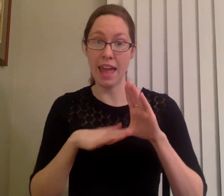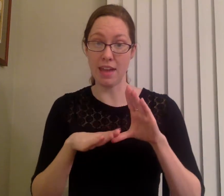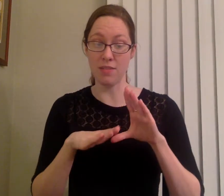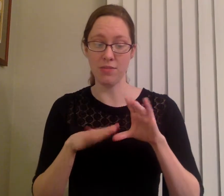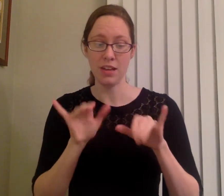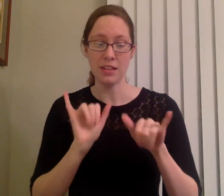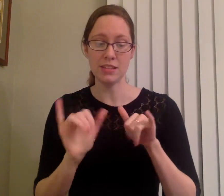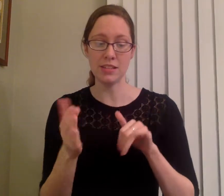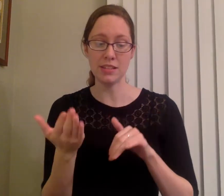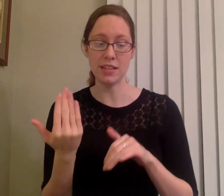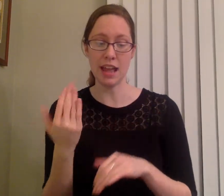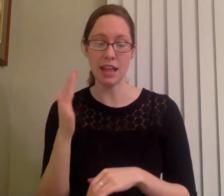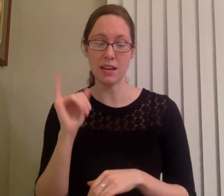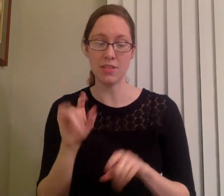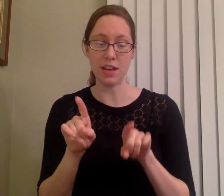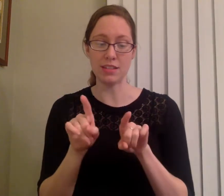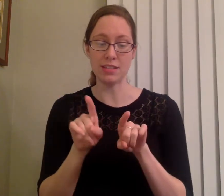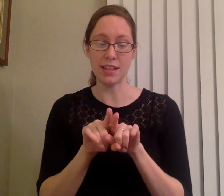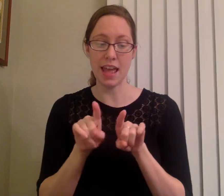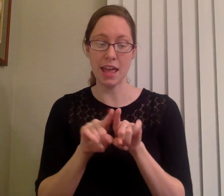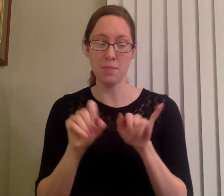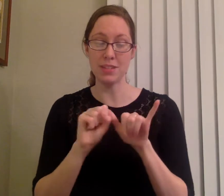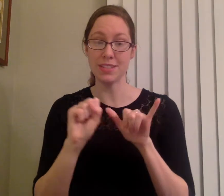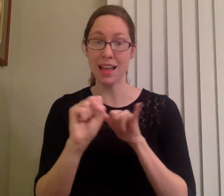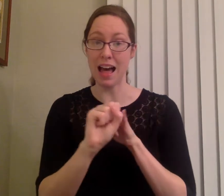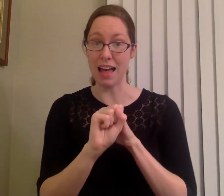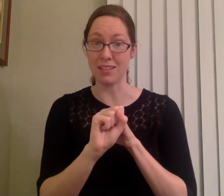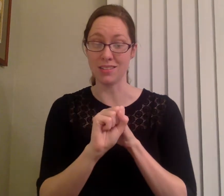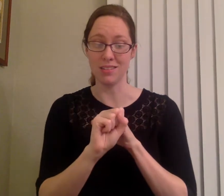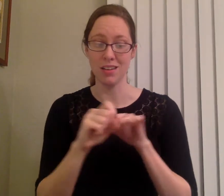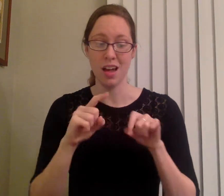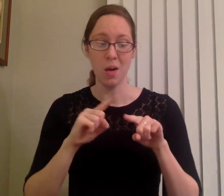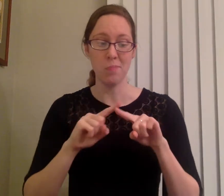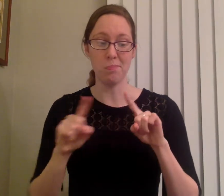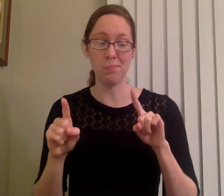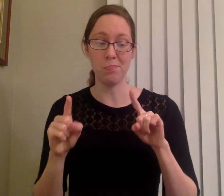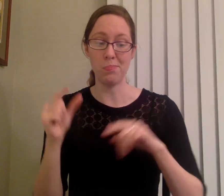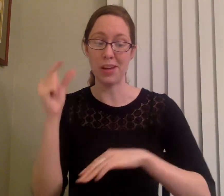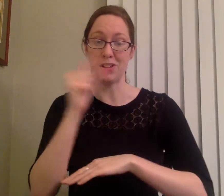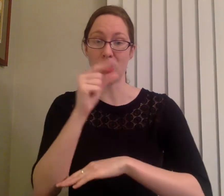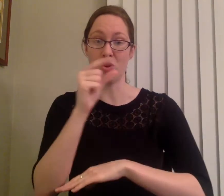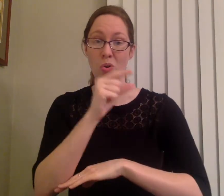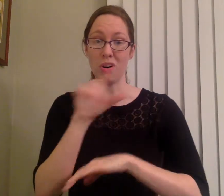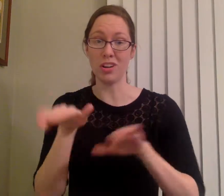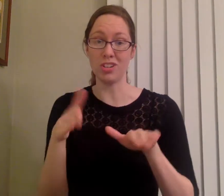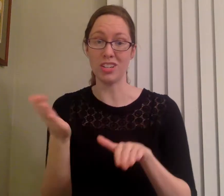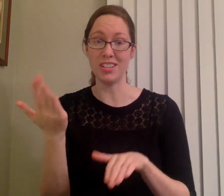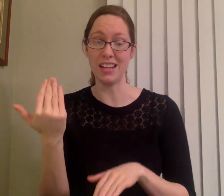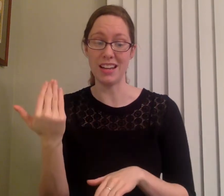cave stayed the same size, but George